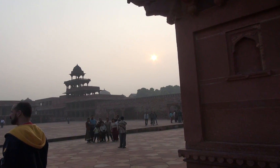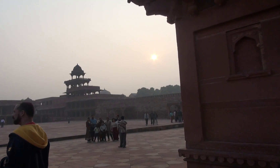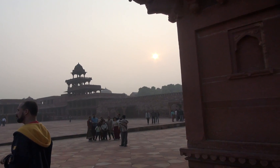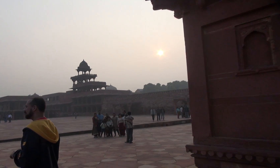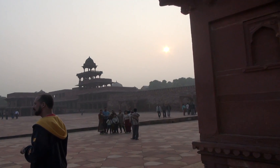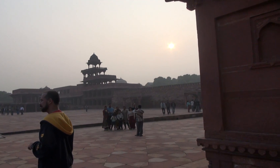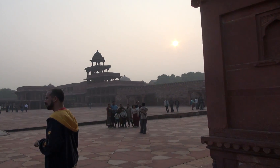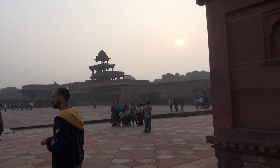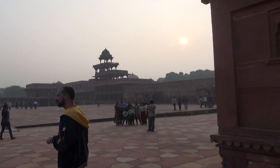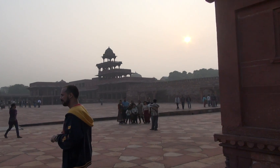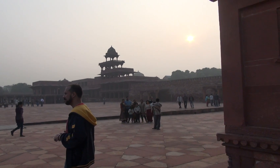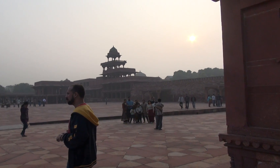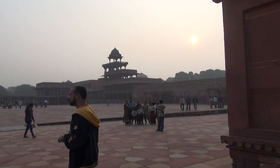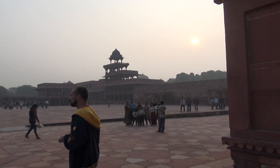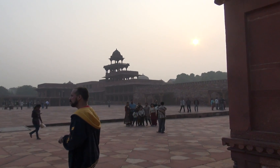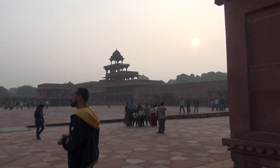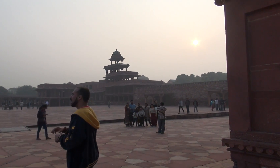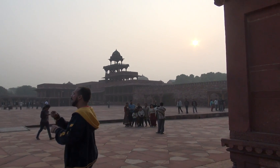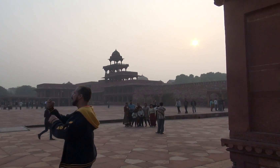and for ordinary people.